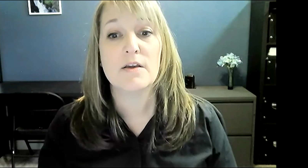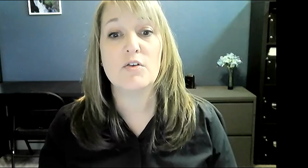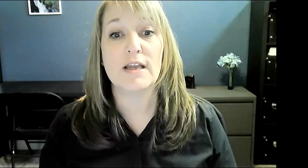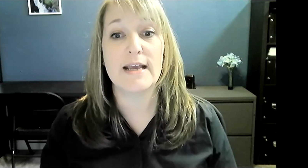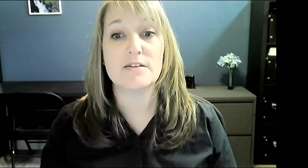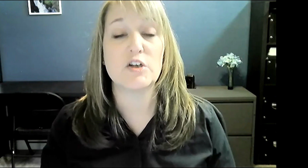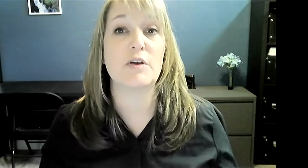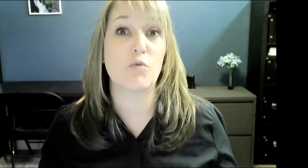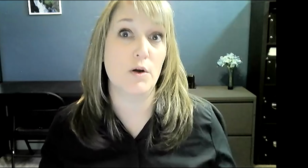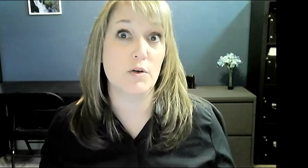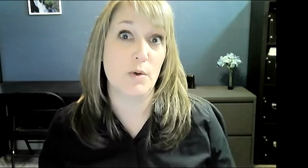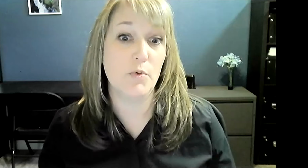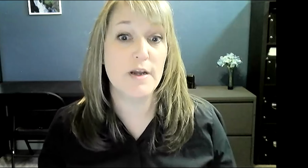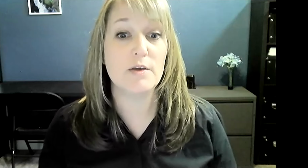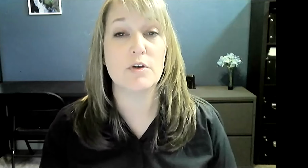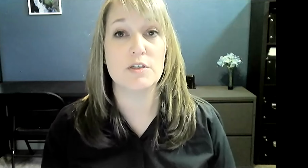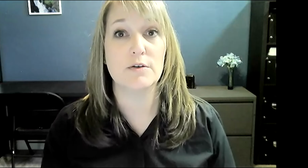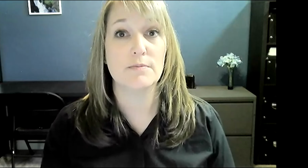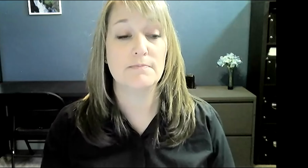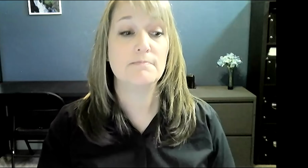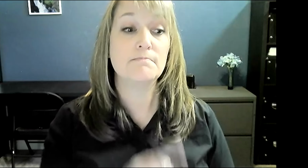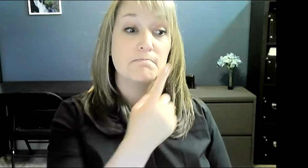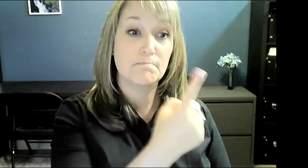you could answer if you have one girl and one boy, you could do